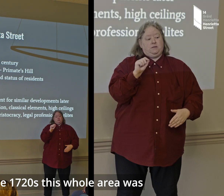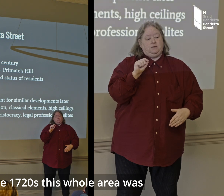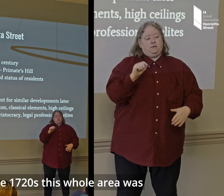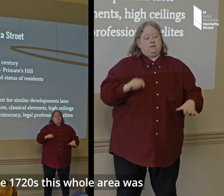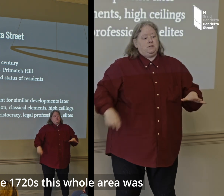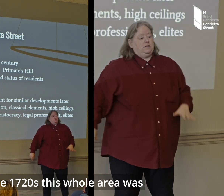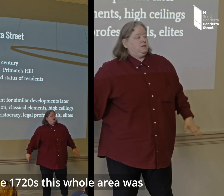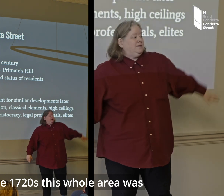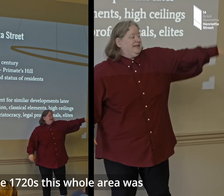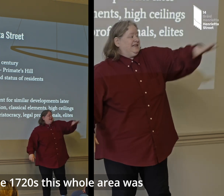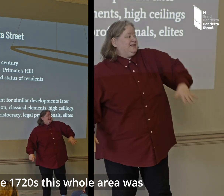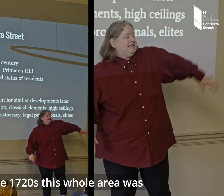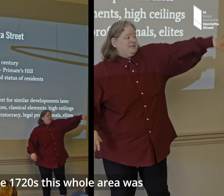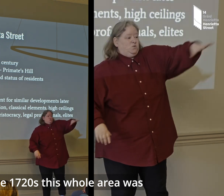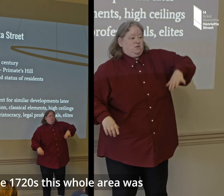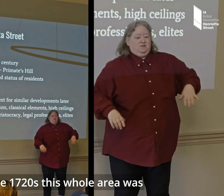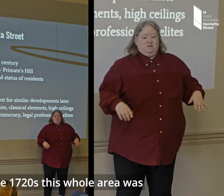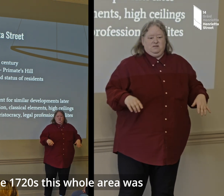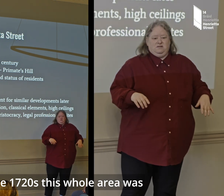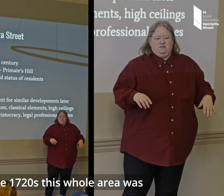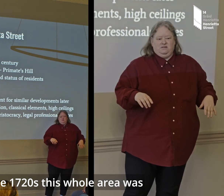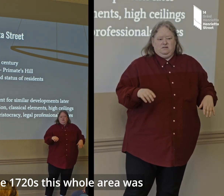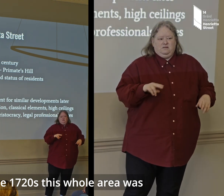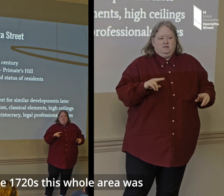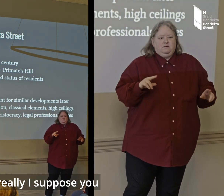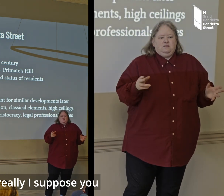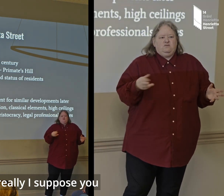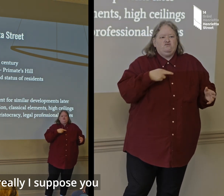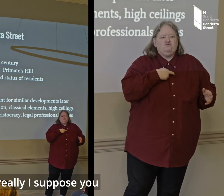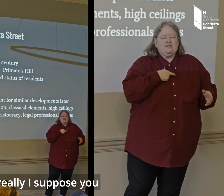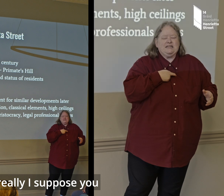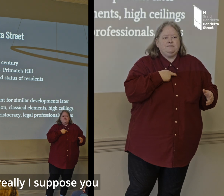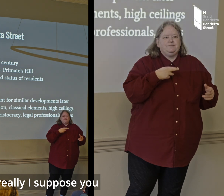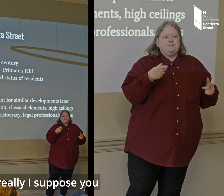Before the 1720s, this whole area was